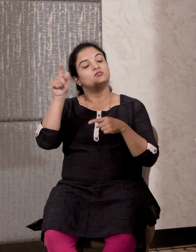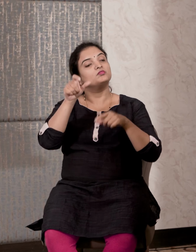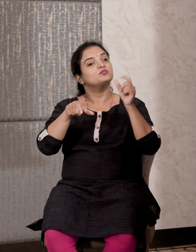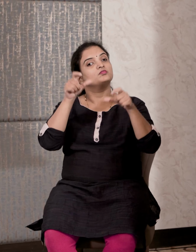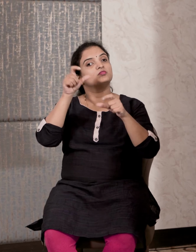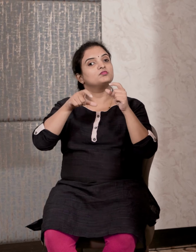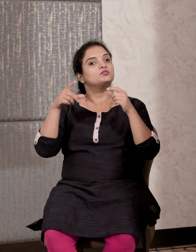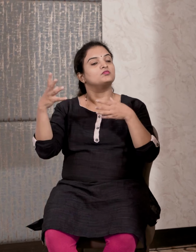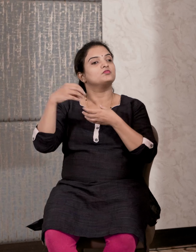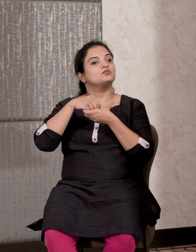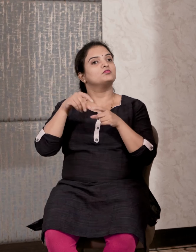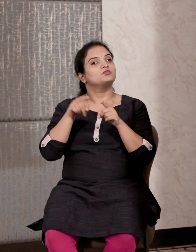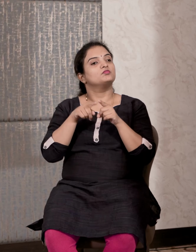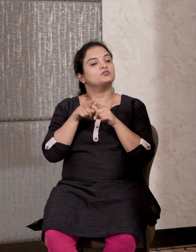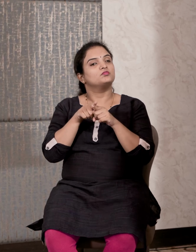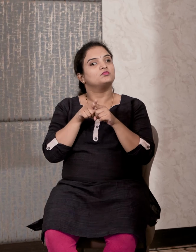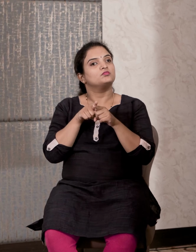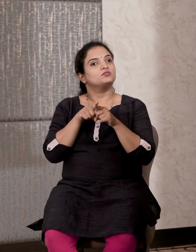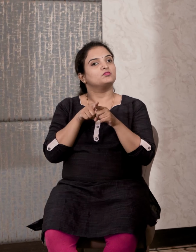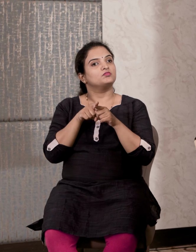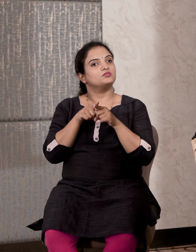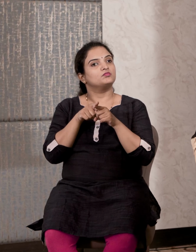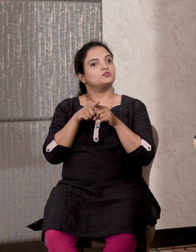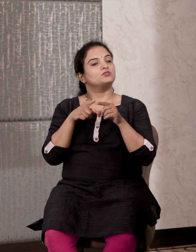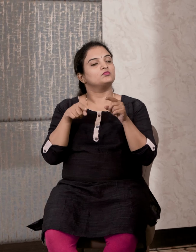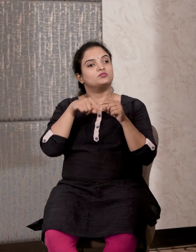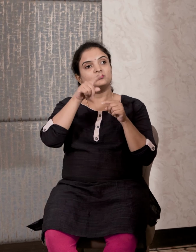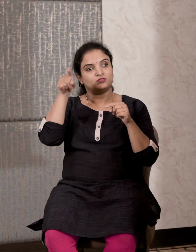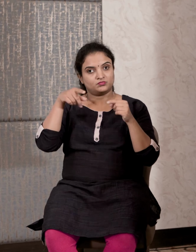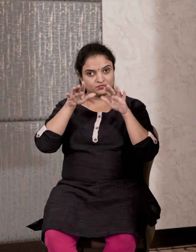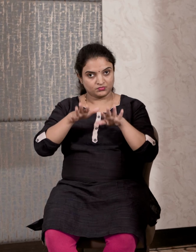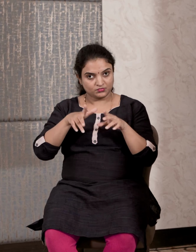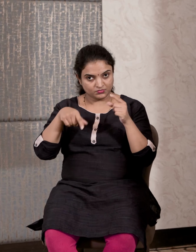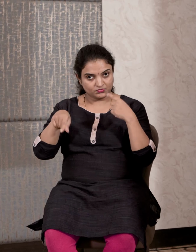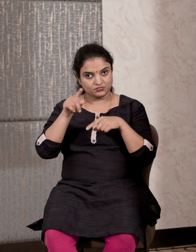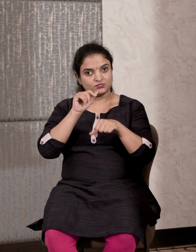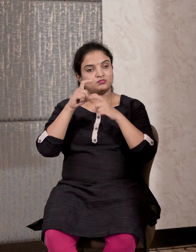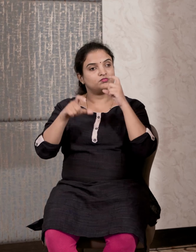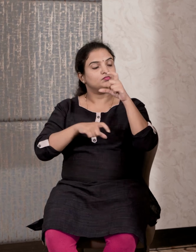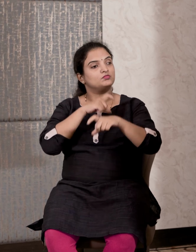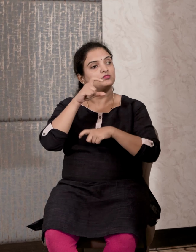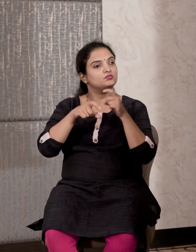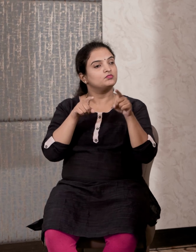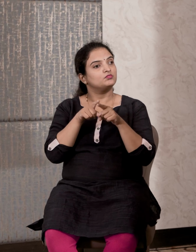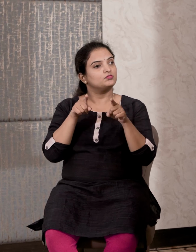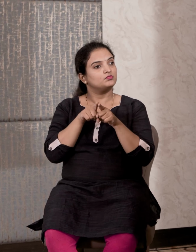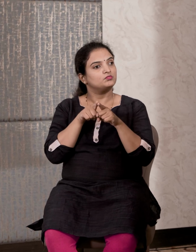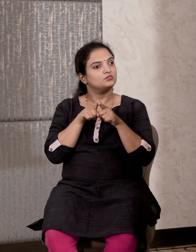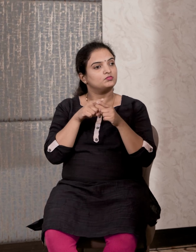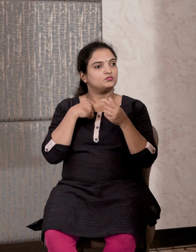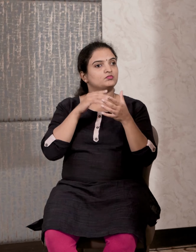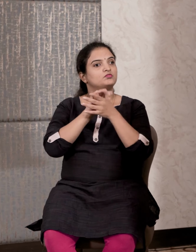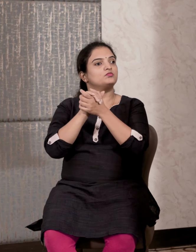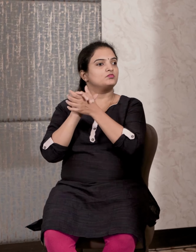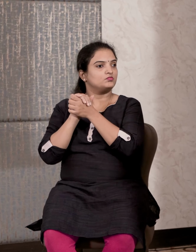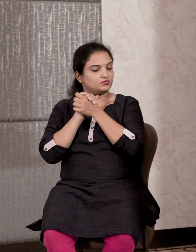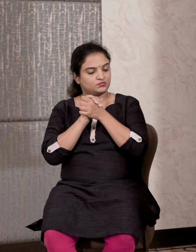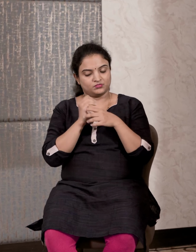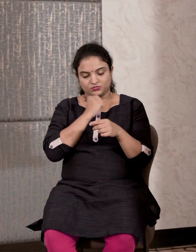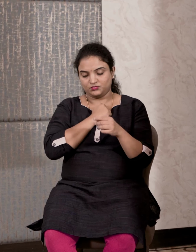actually allocate and make the plans and all that. So we, all of us who are here working in the companies, we have to make sure we make good friends with that